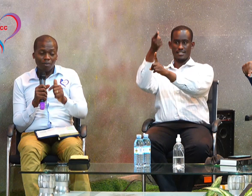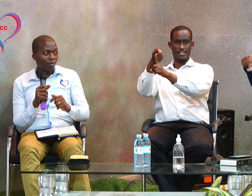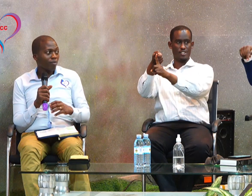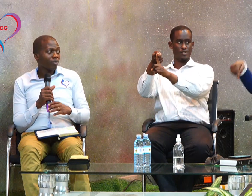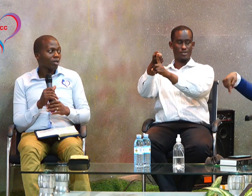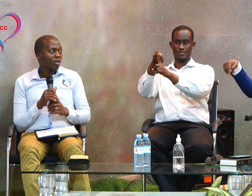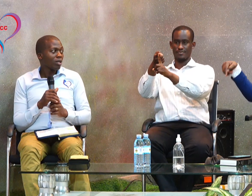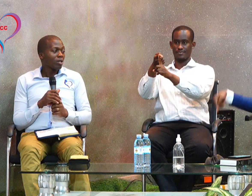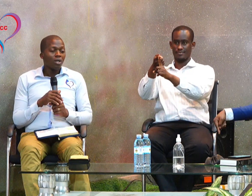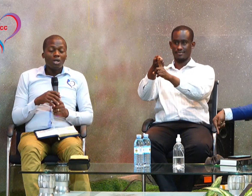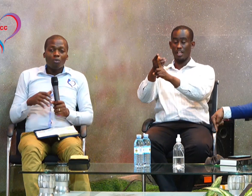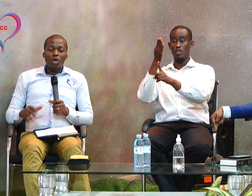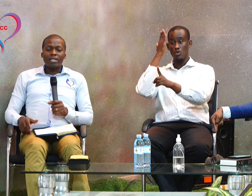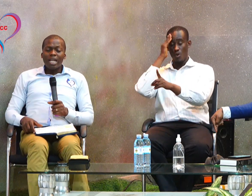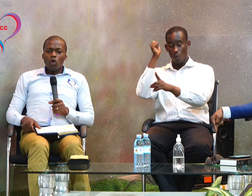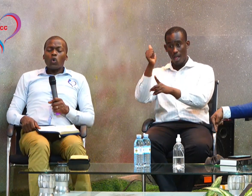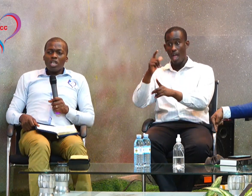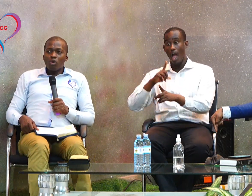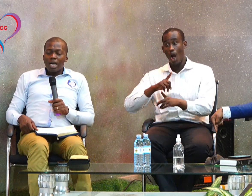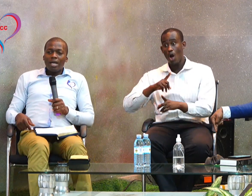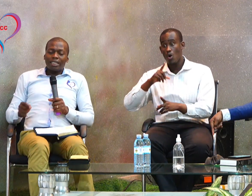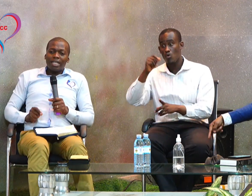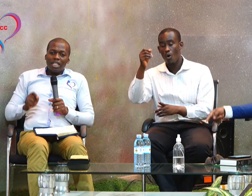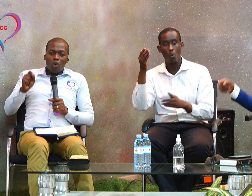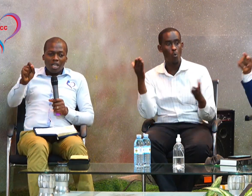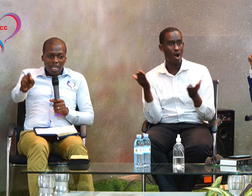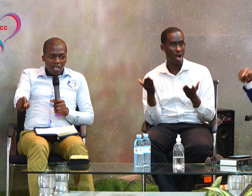You have known where you're going.